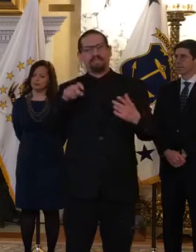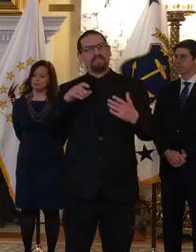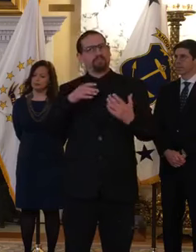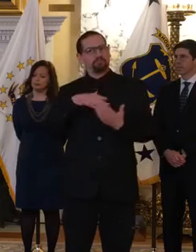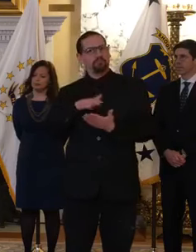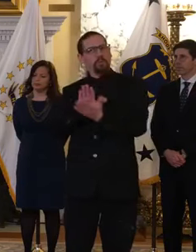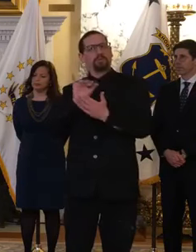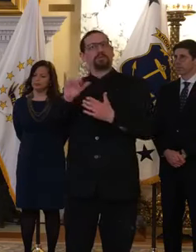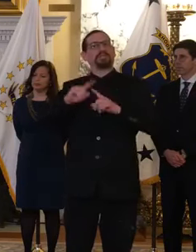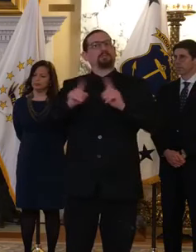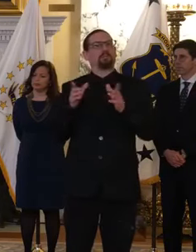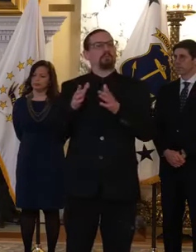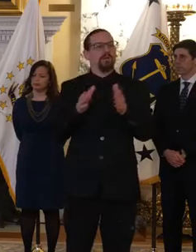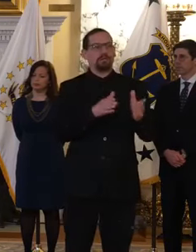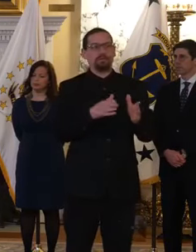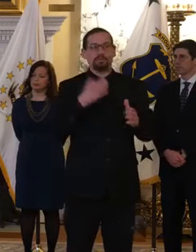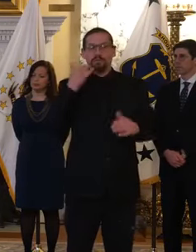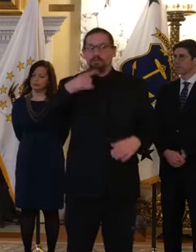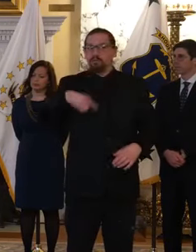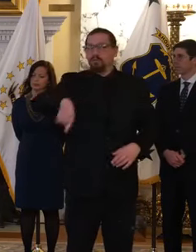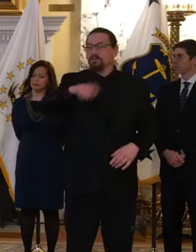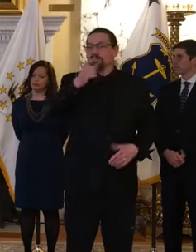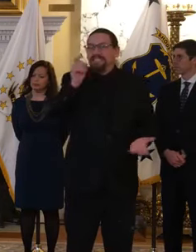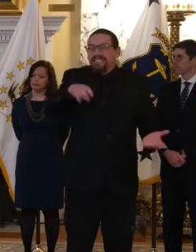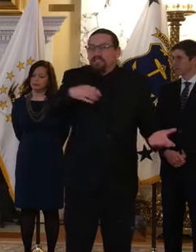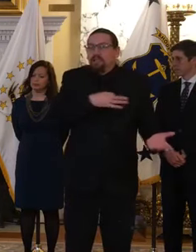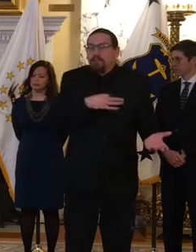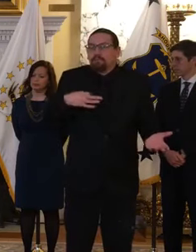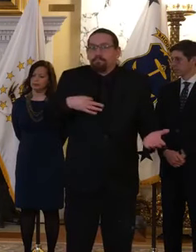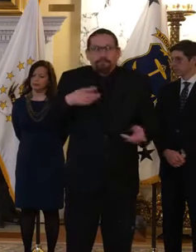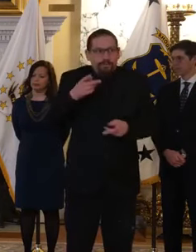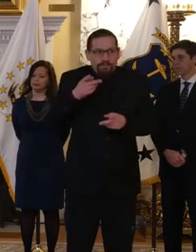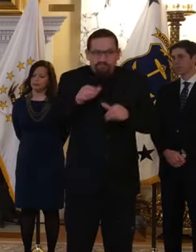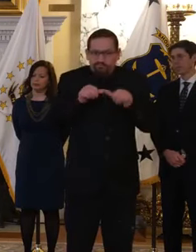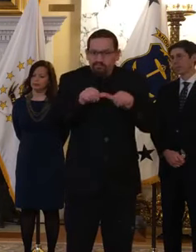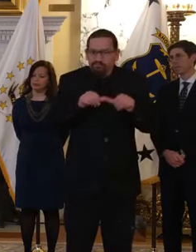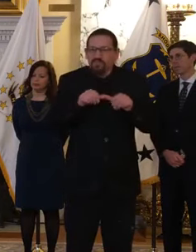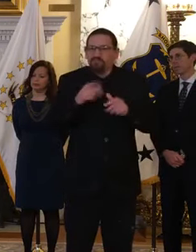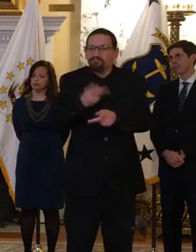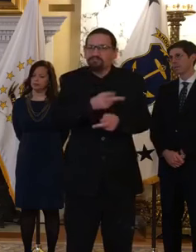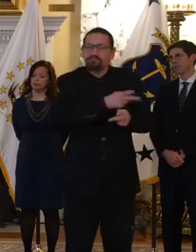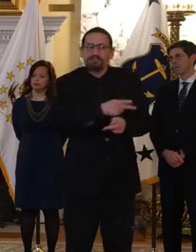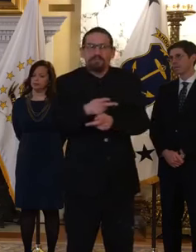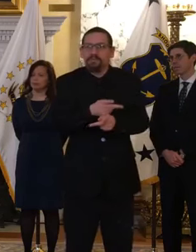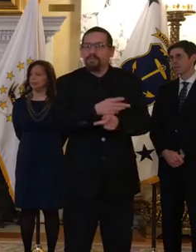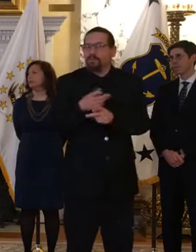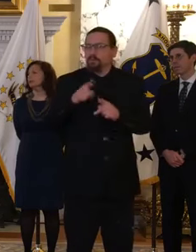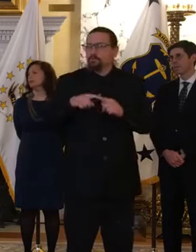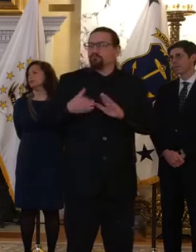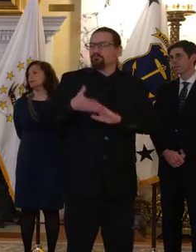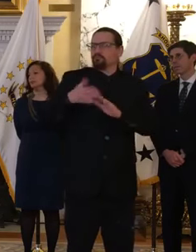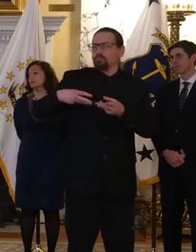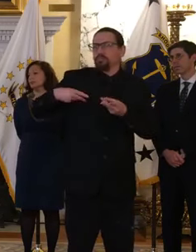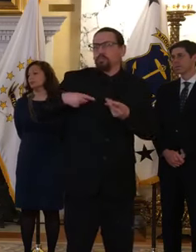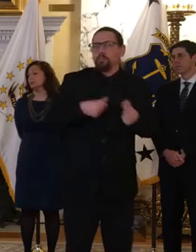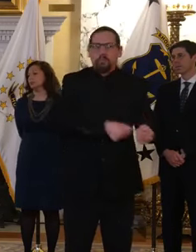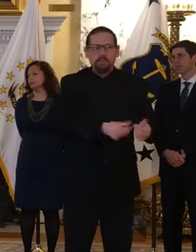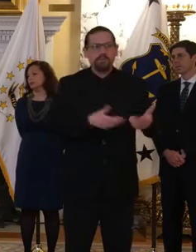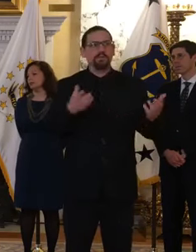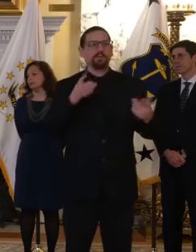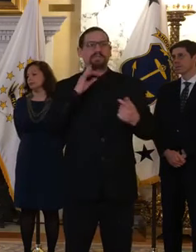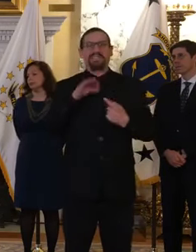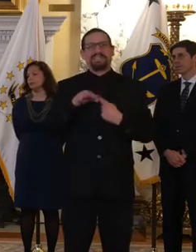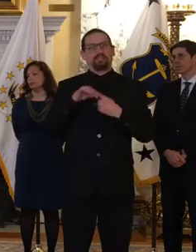need the facility to have the healthcare workforce they need to function. So in those cases, when they're